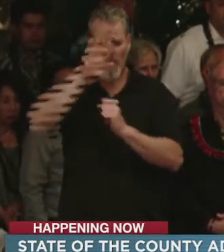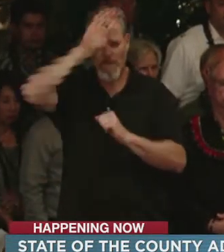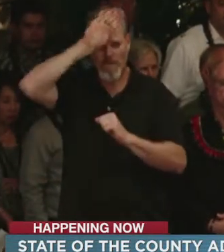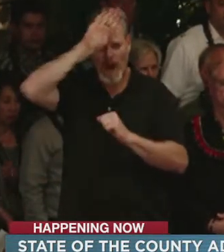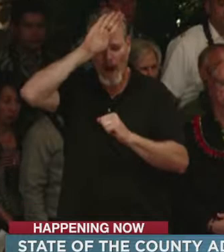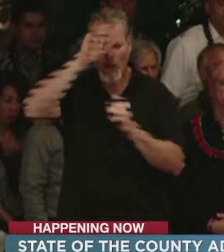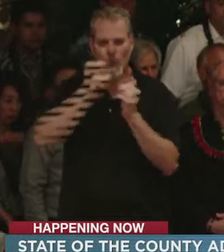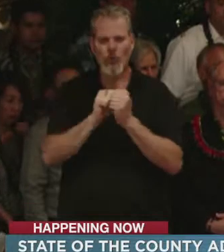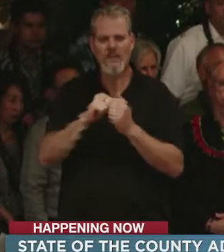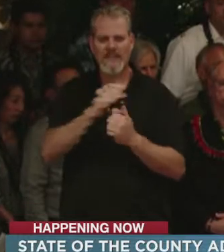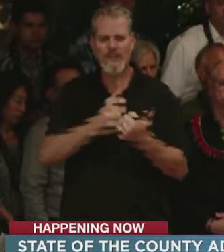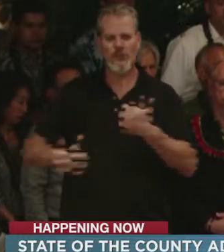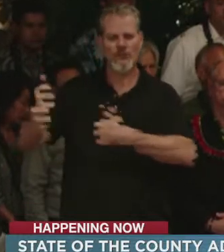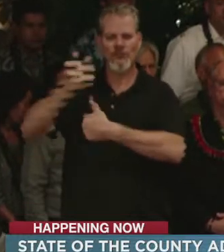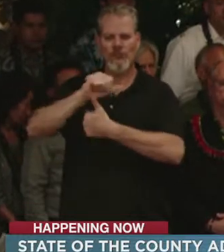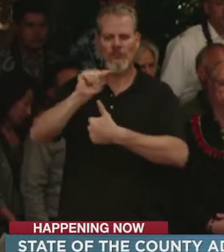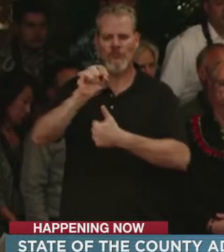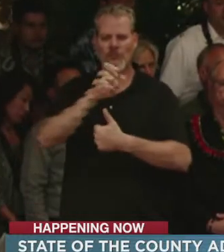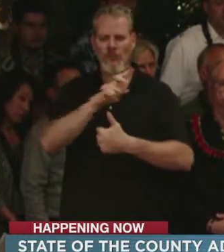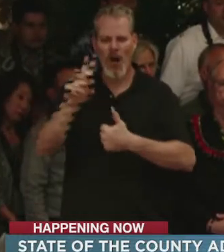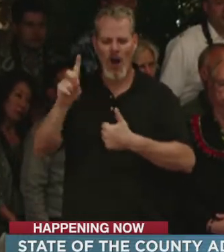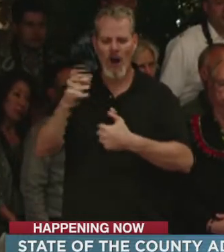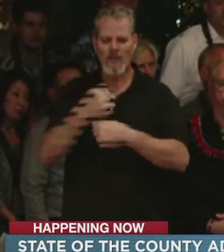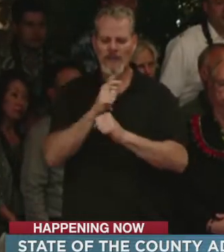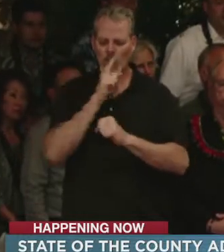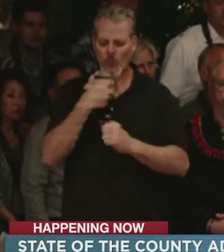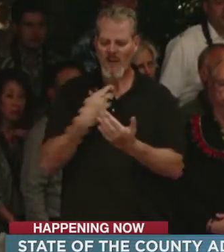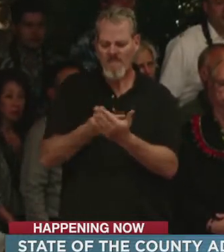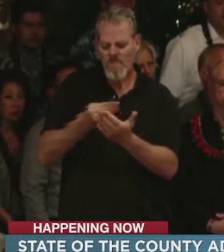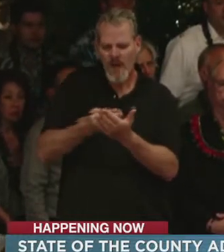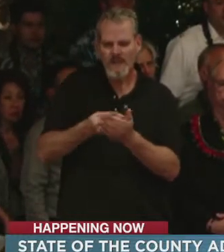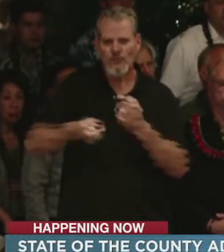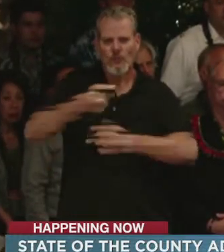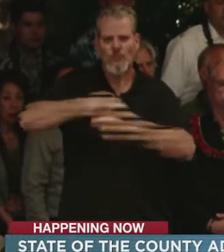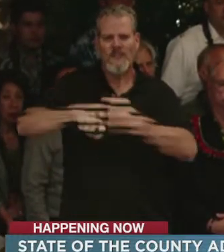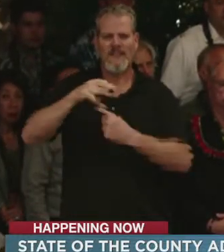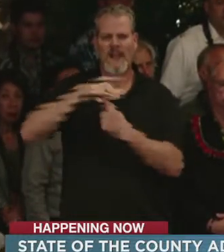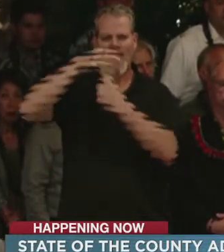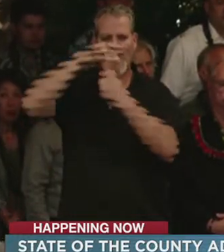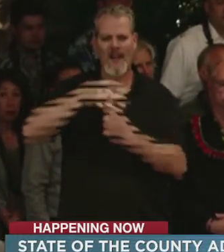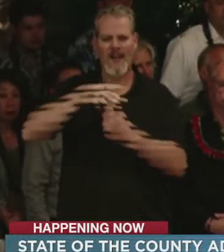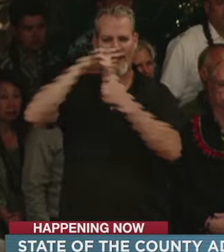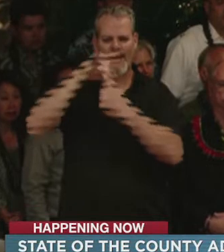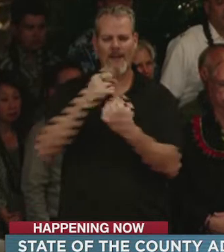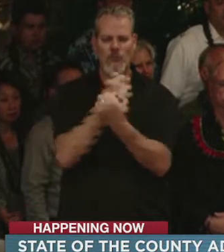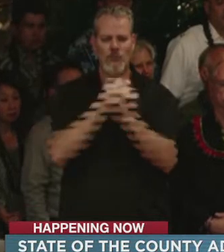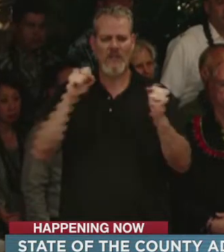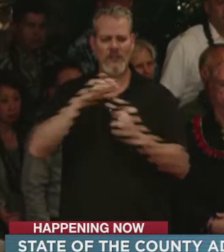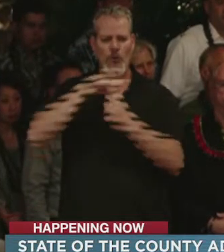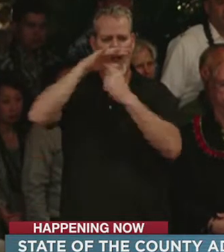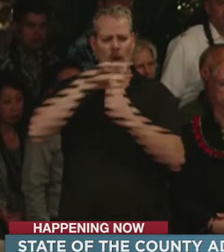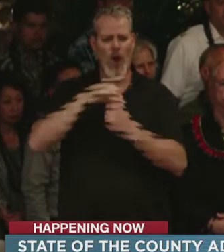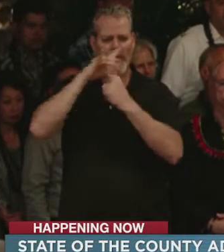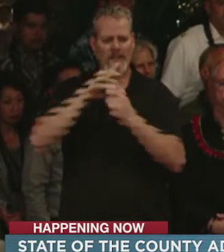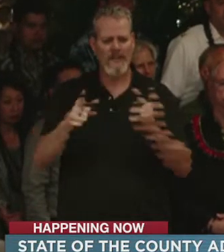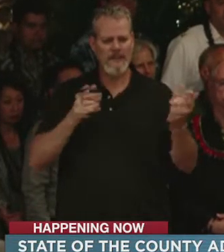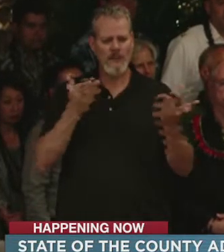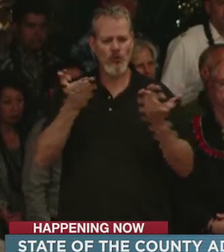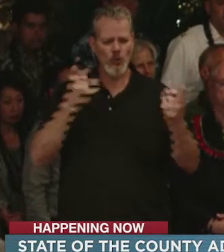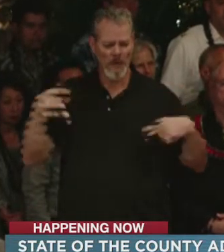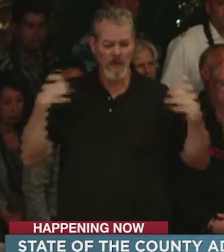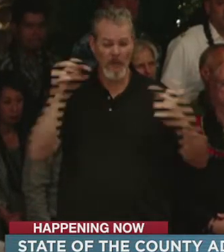direction to obtain the required funding and justification to replace Chopper 2, a rescue helicopter that has been in service for over